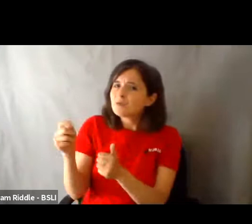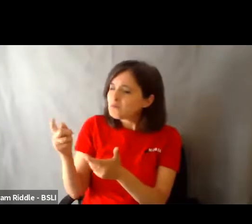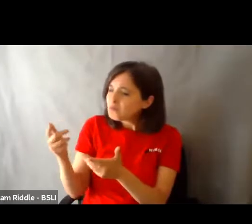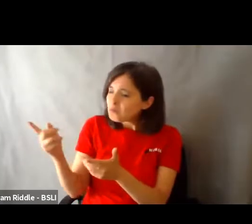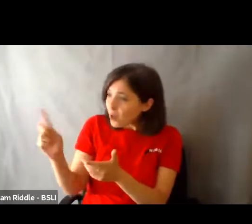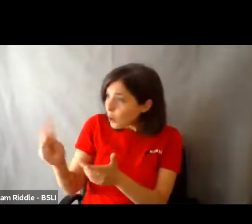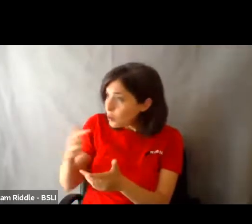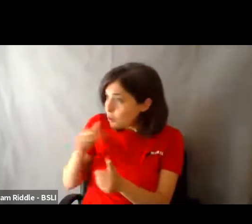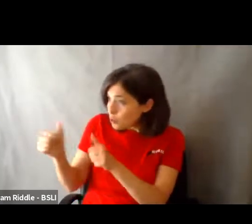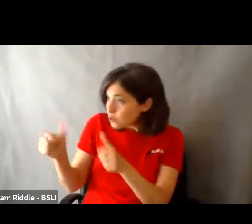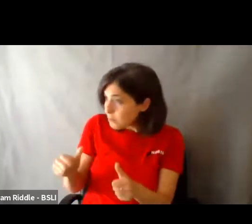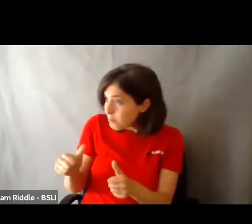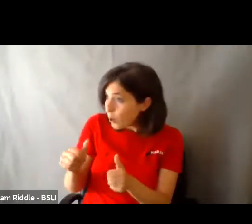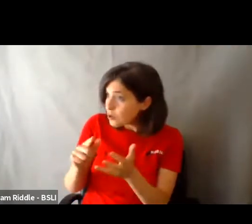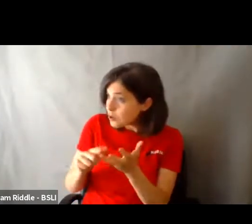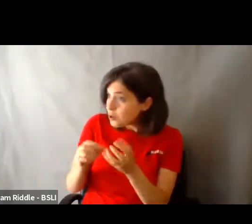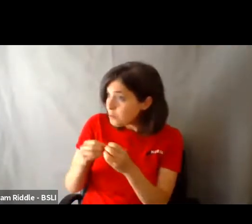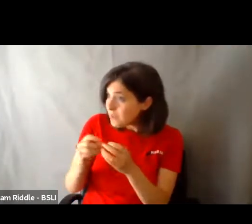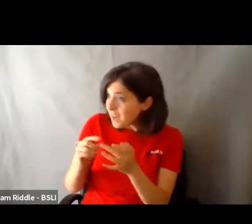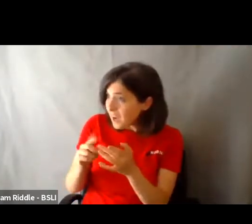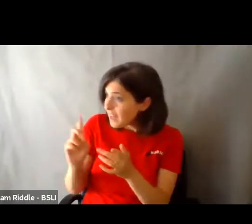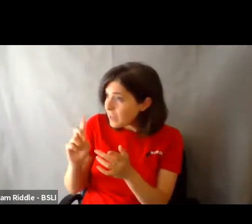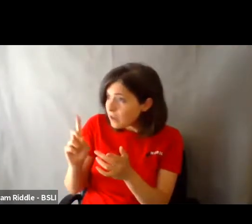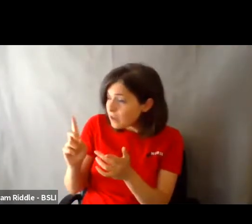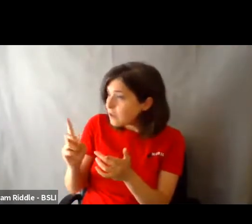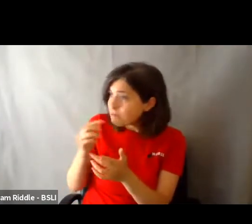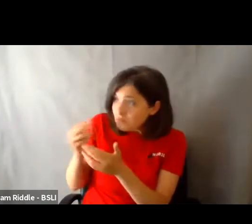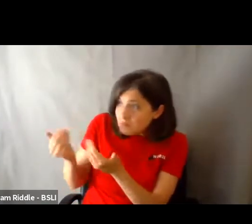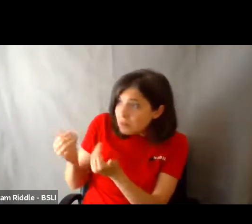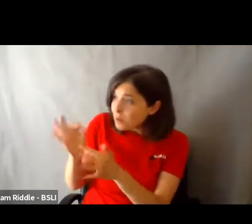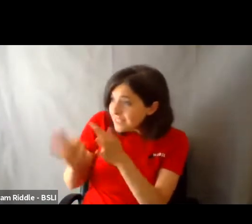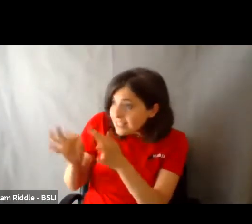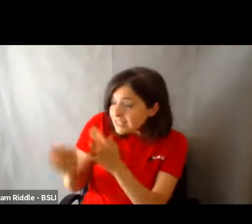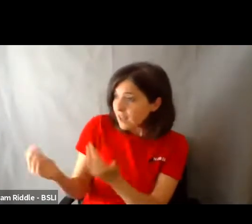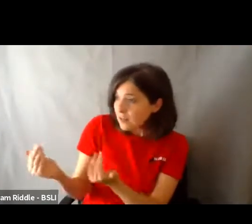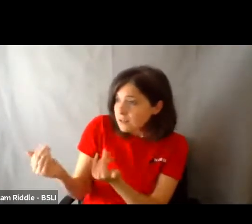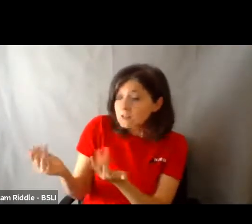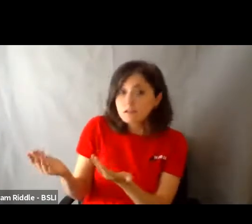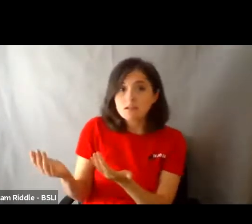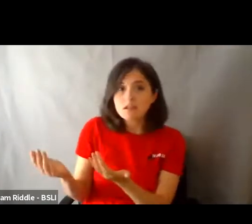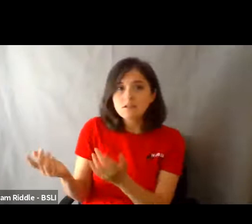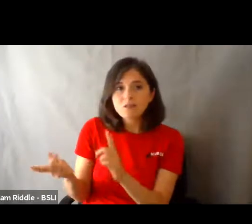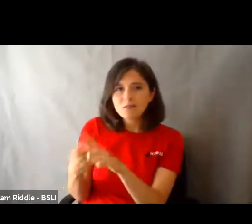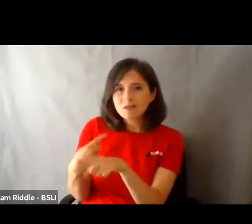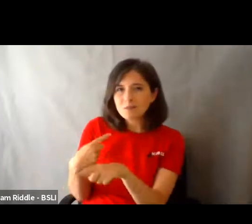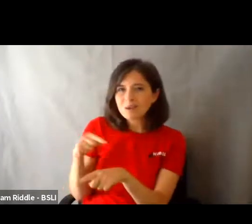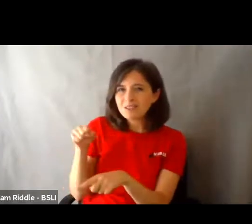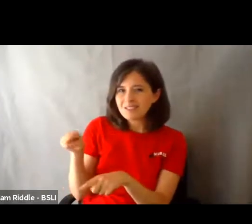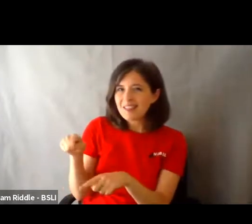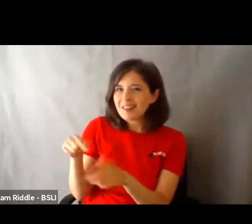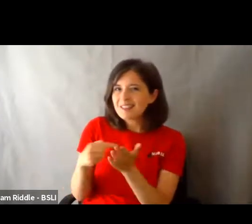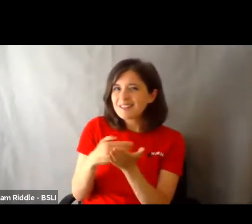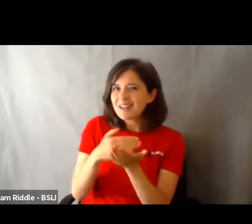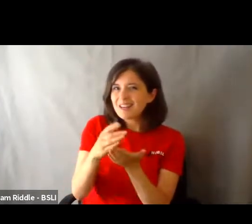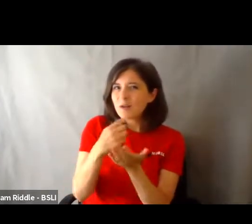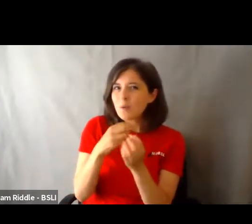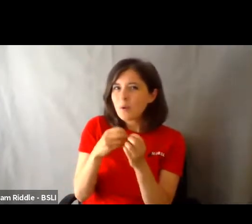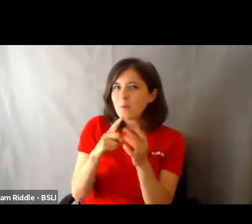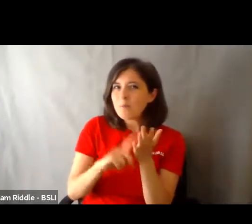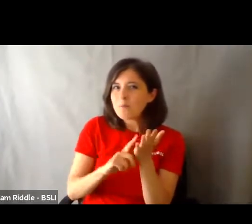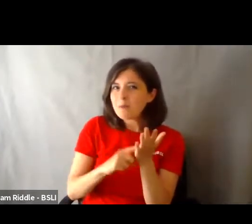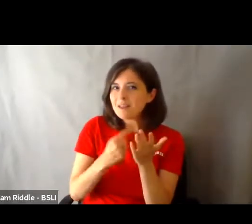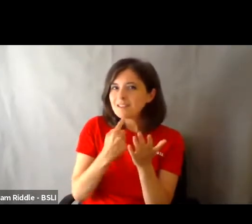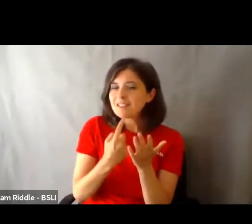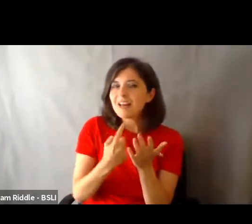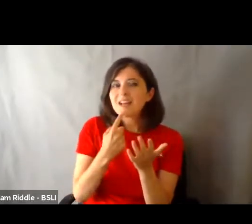detail on this, we get the sort of response that I think was clear in what Bill was saying about the pilots in